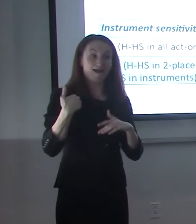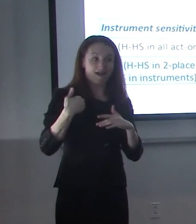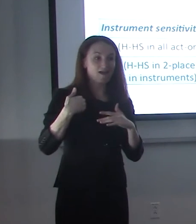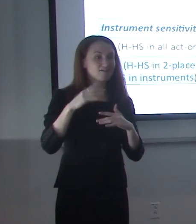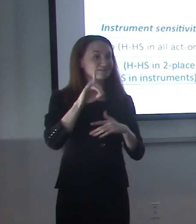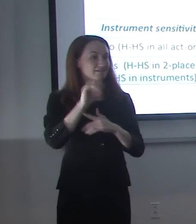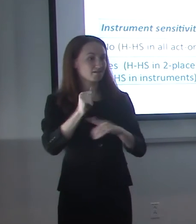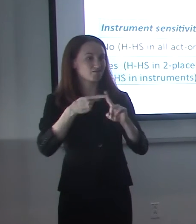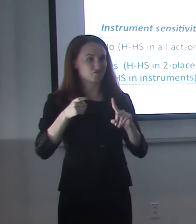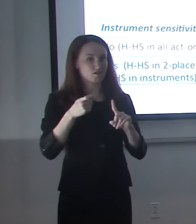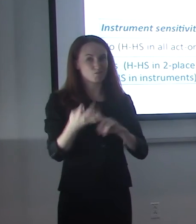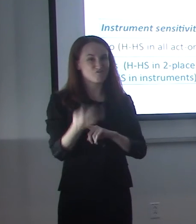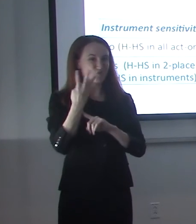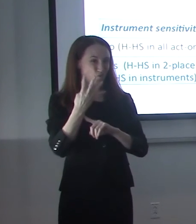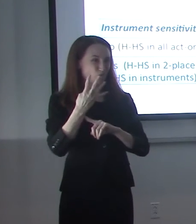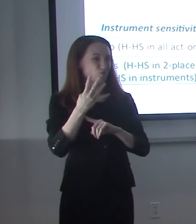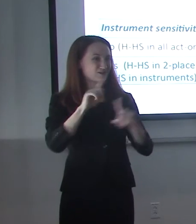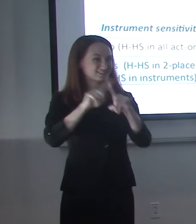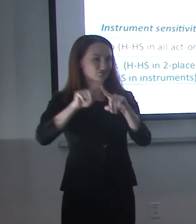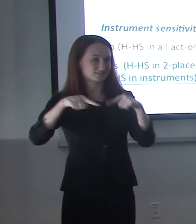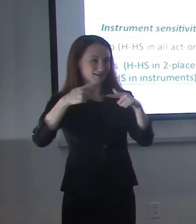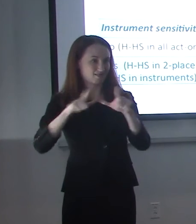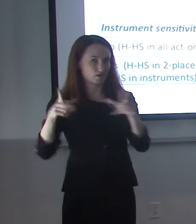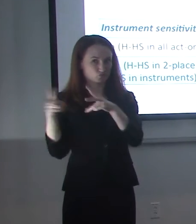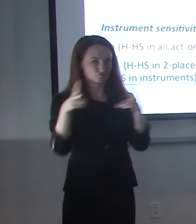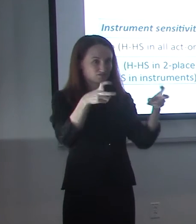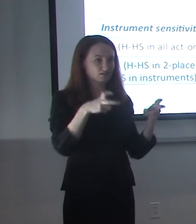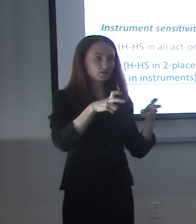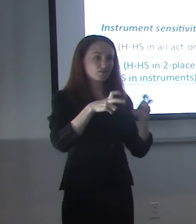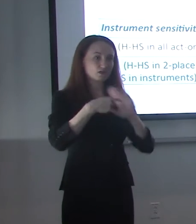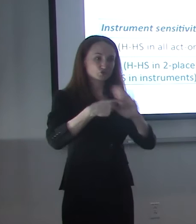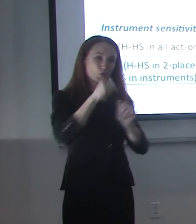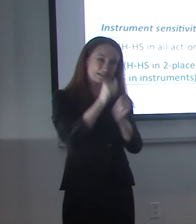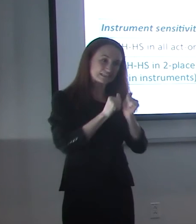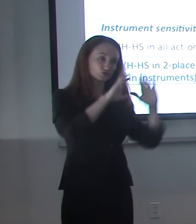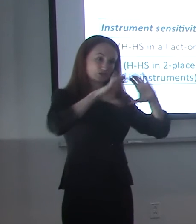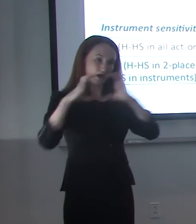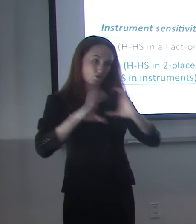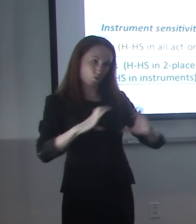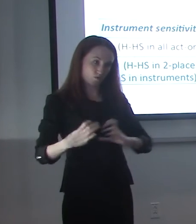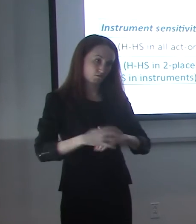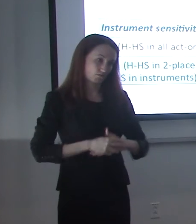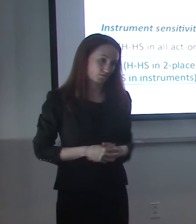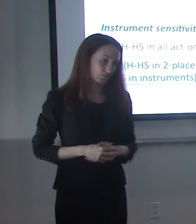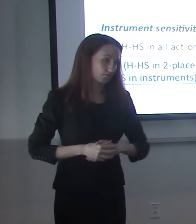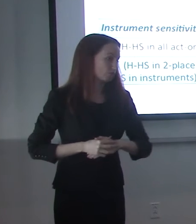sign languages that represents each of these 4 cells.